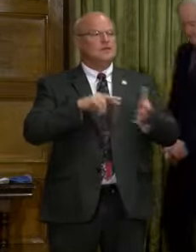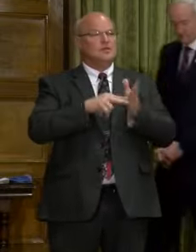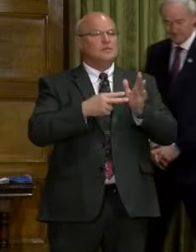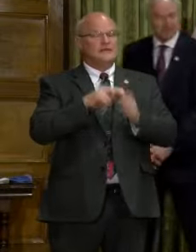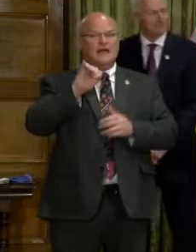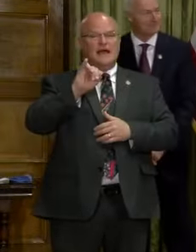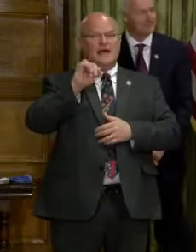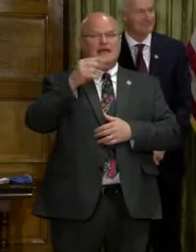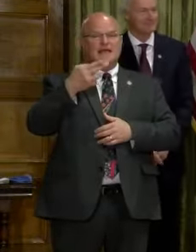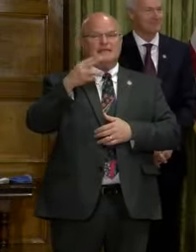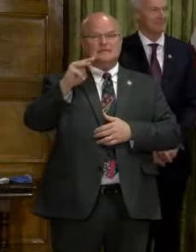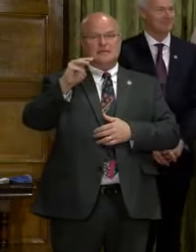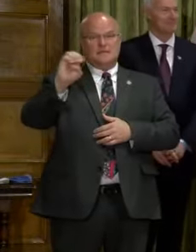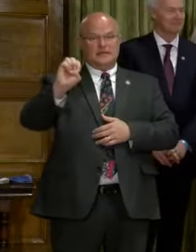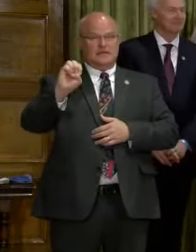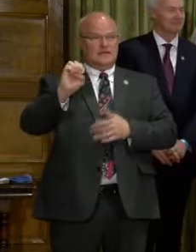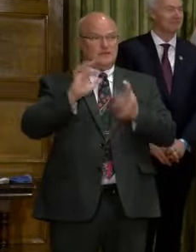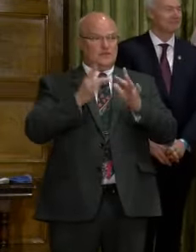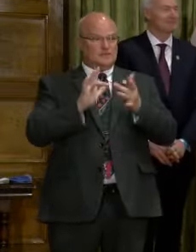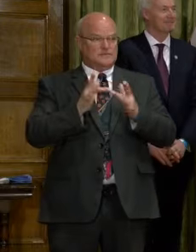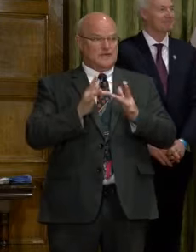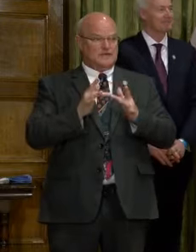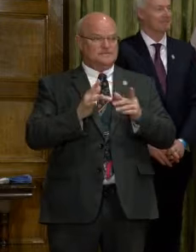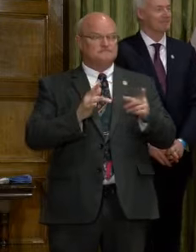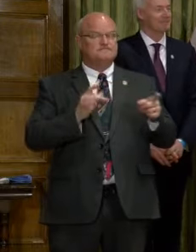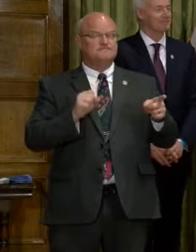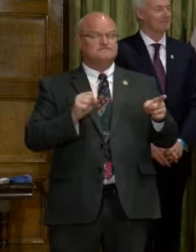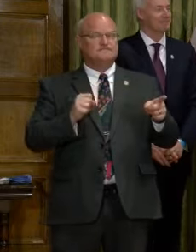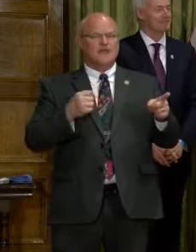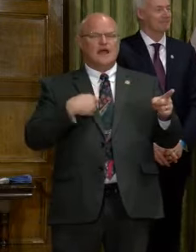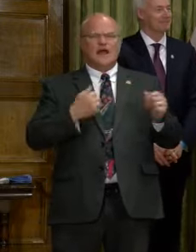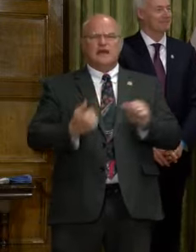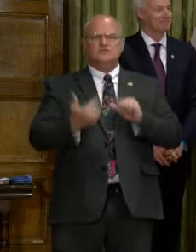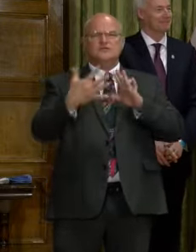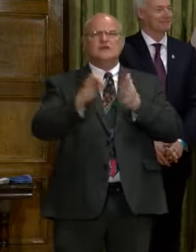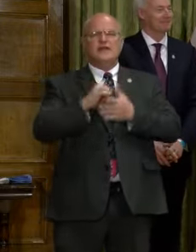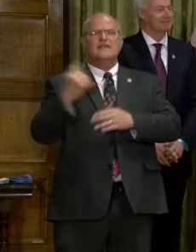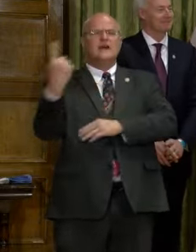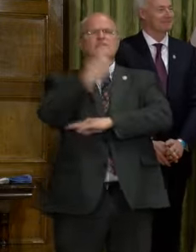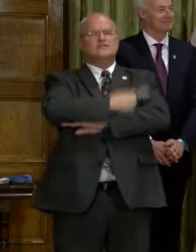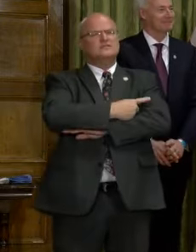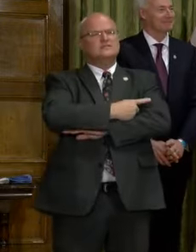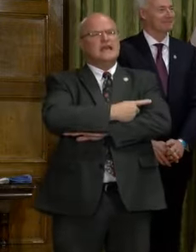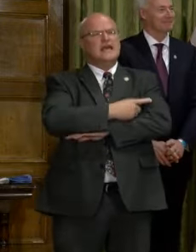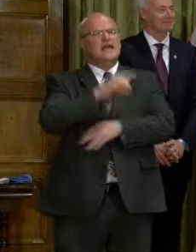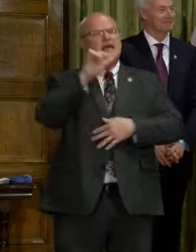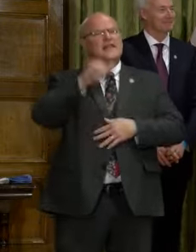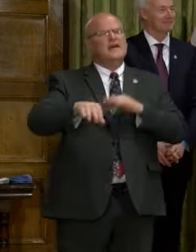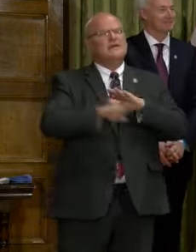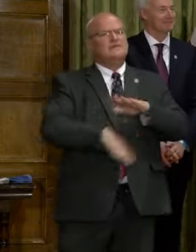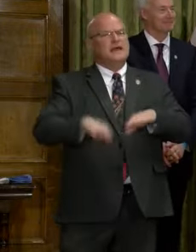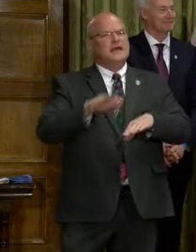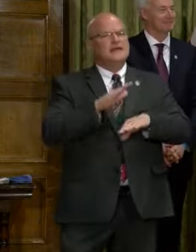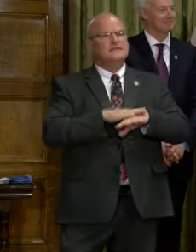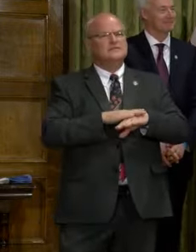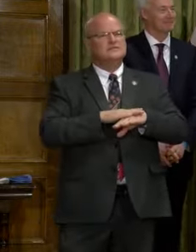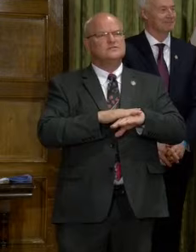the IHME website. I think I addressed that the other day. That was based